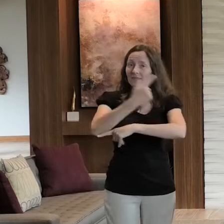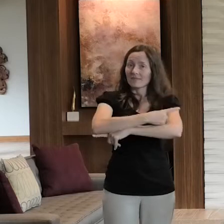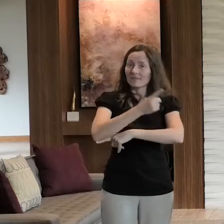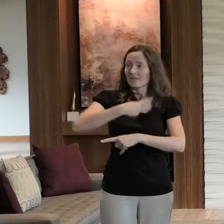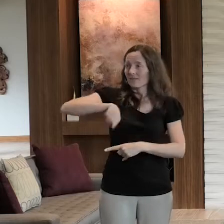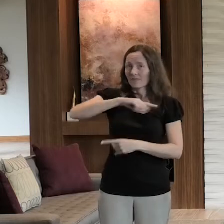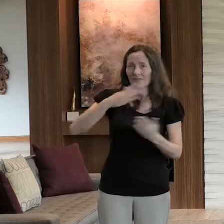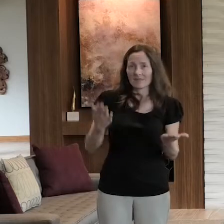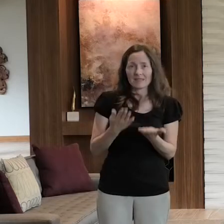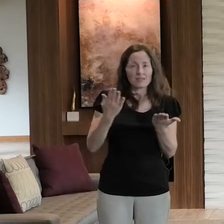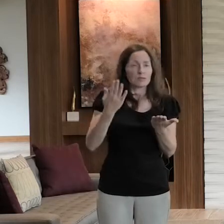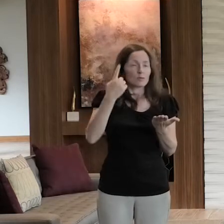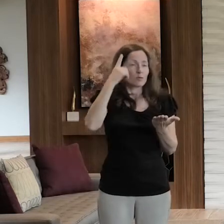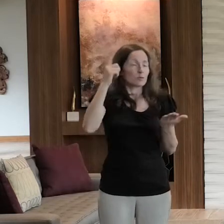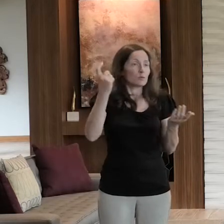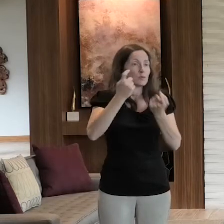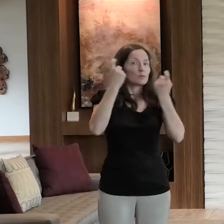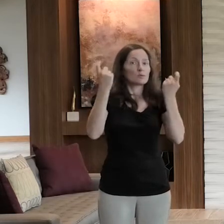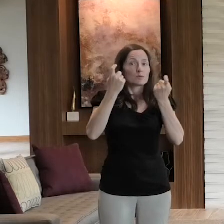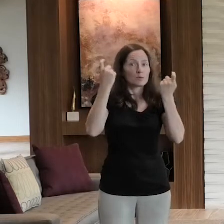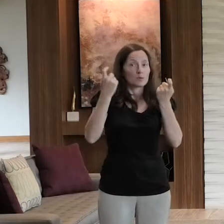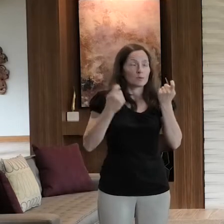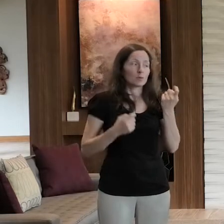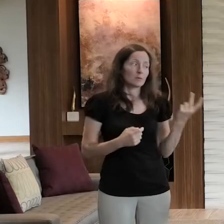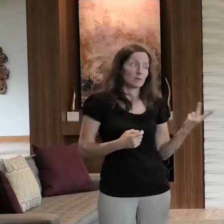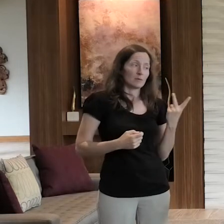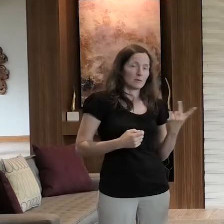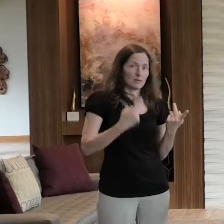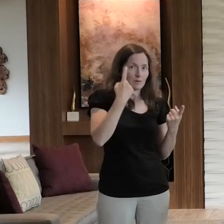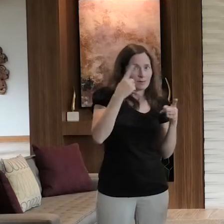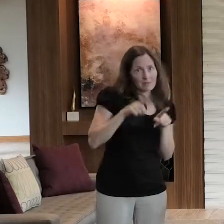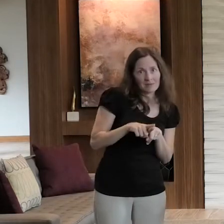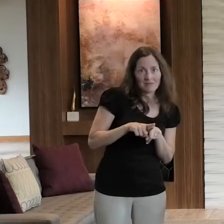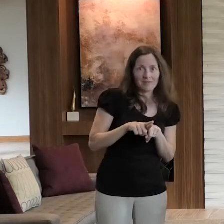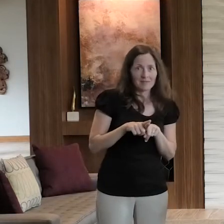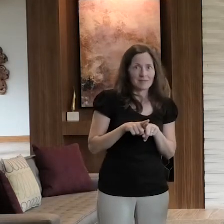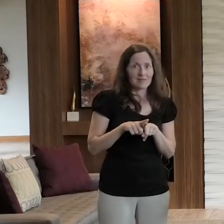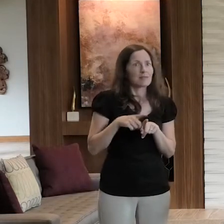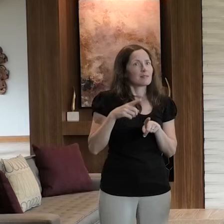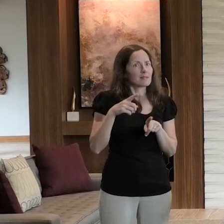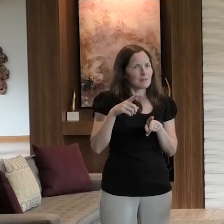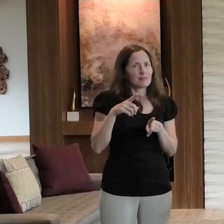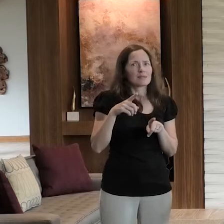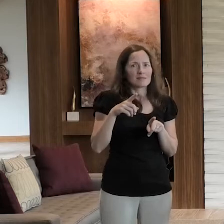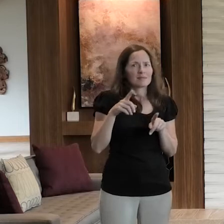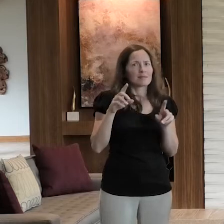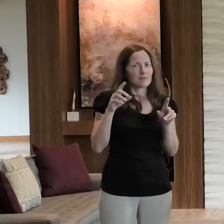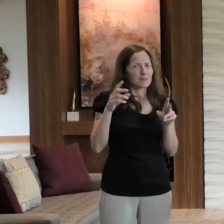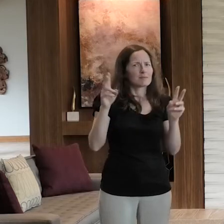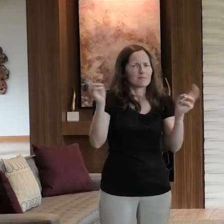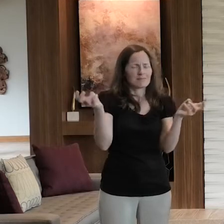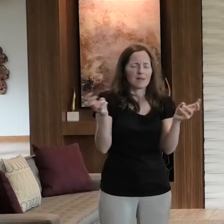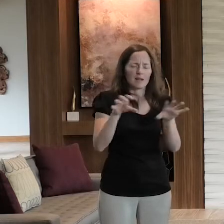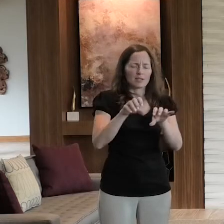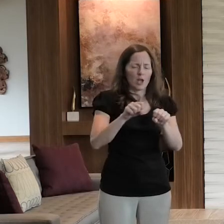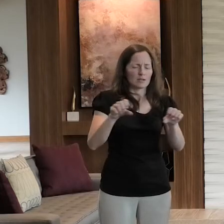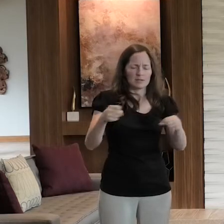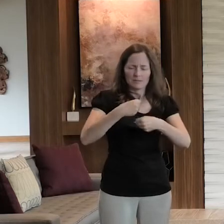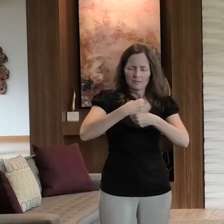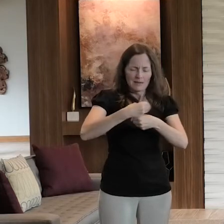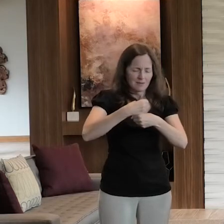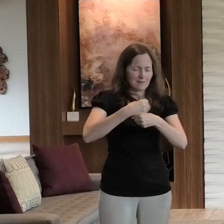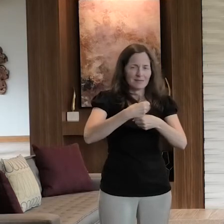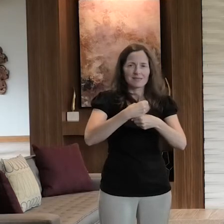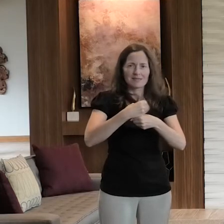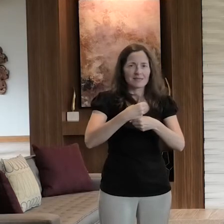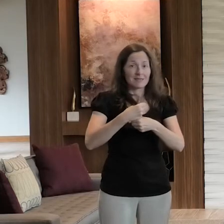celebrate what I think Calvin and I could agree on was the sausage making. Yes. That in fact, as